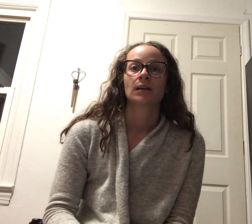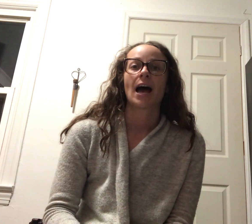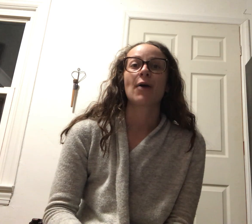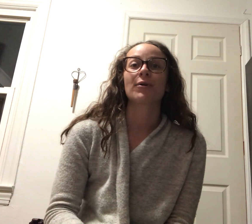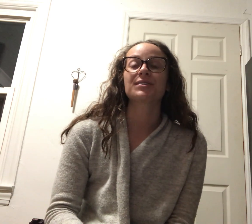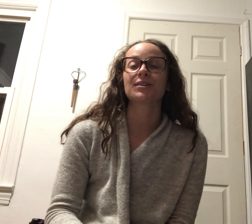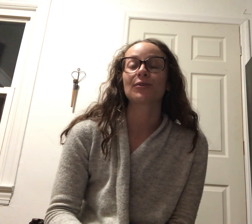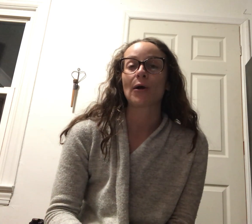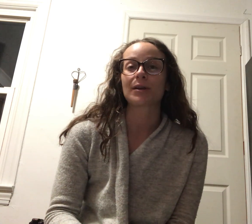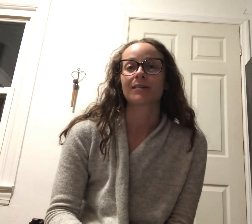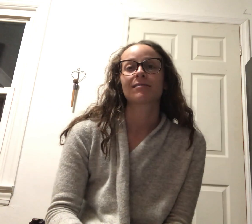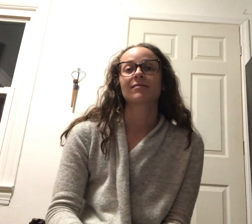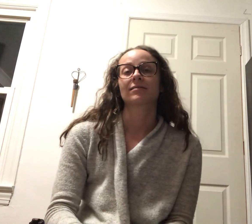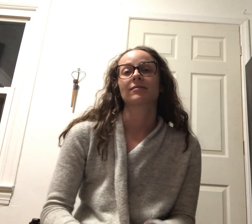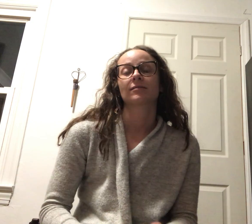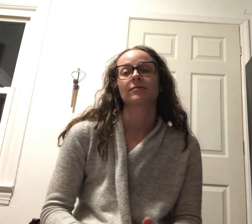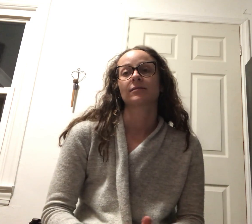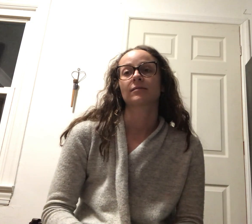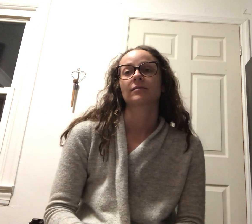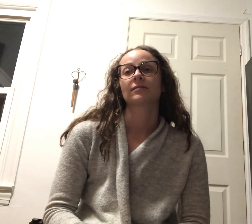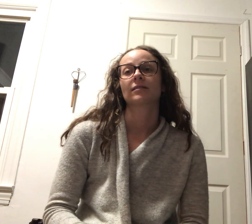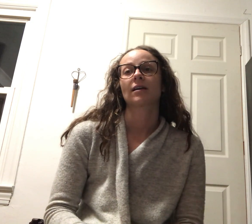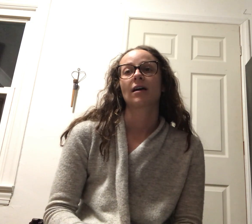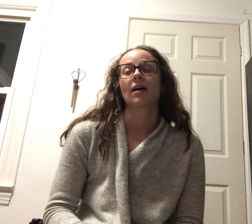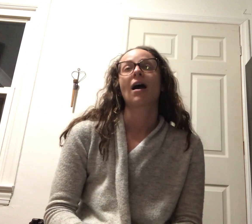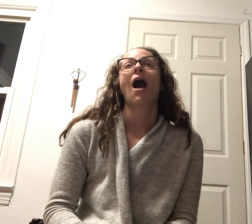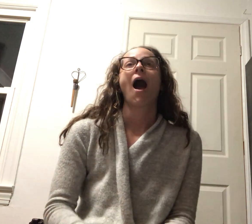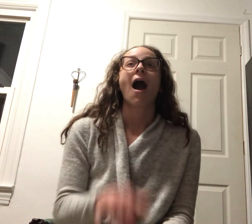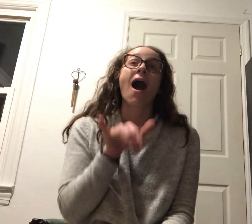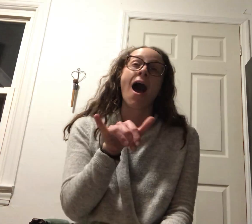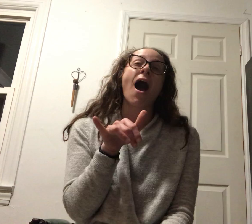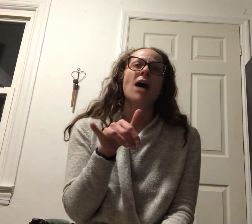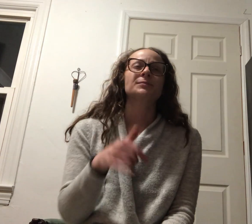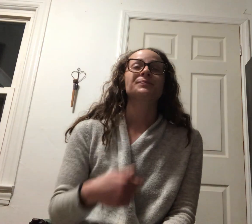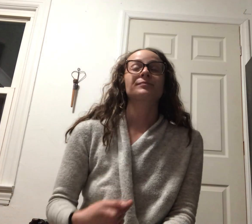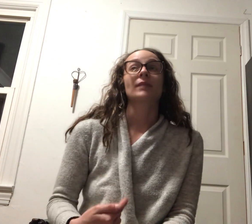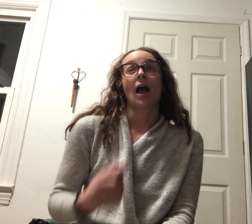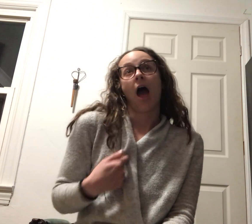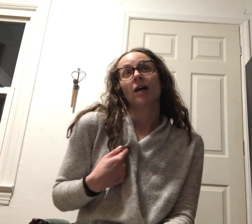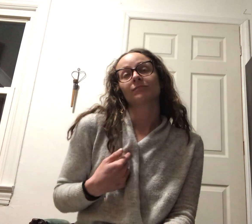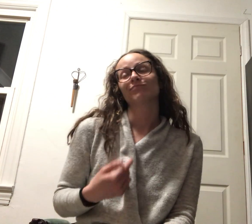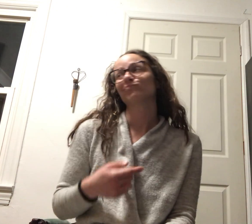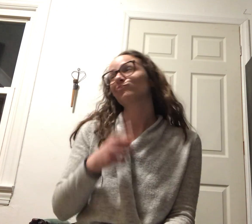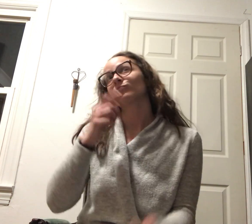I want to see your garden. Oh, I could take you out there. But,